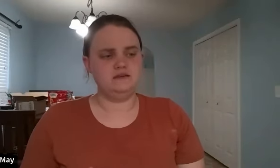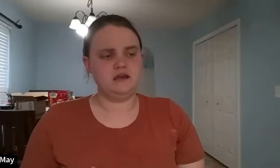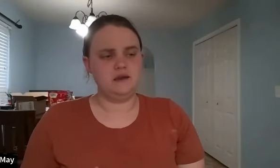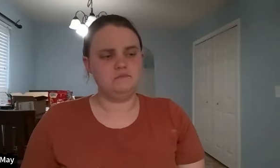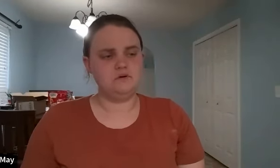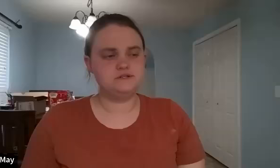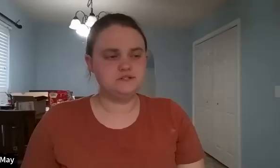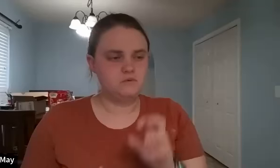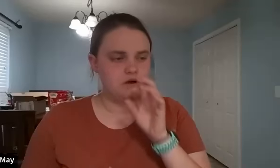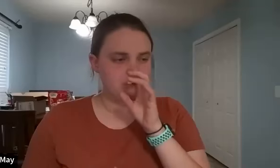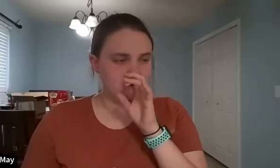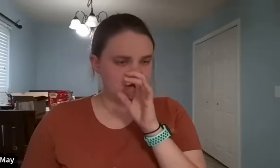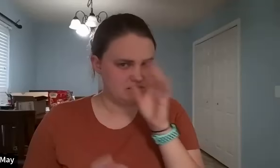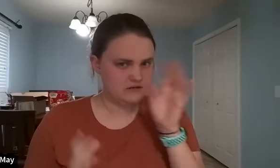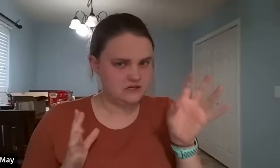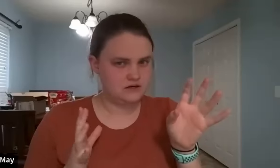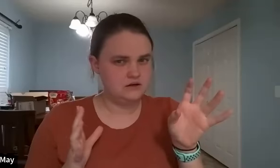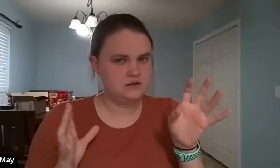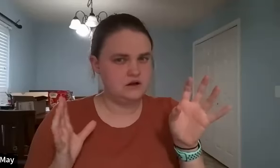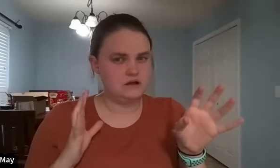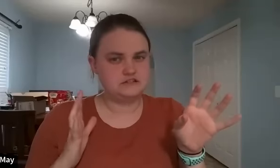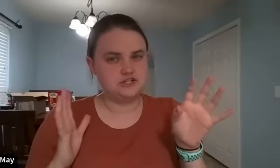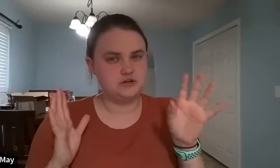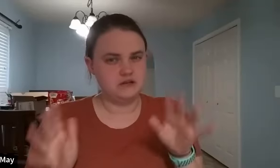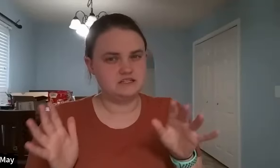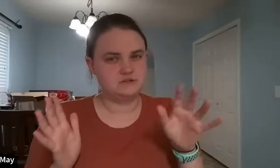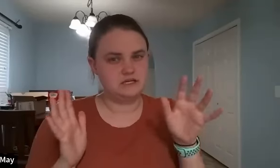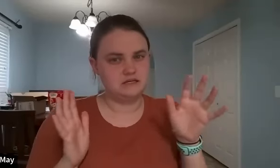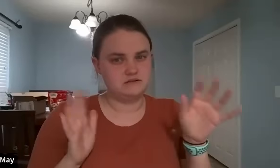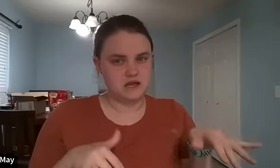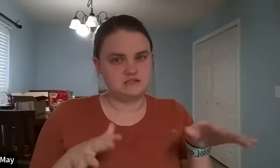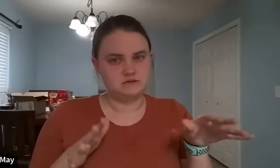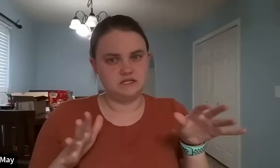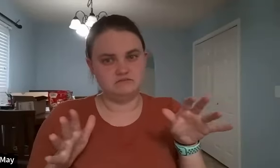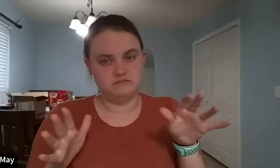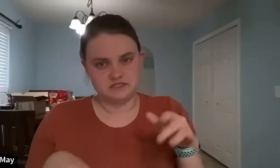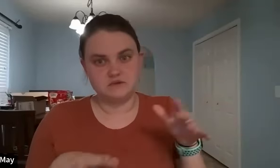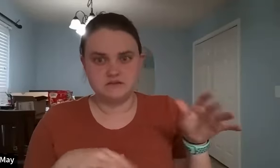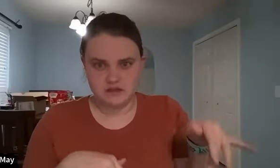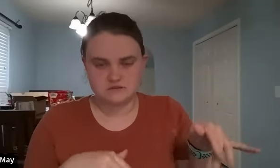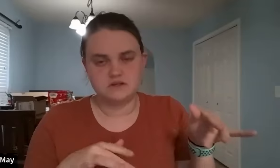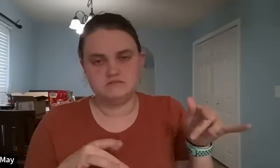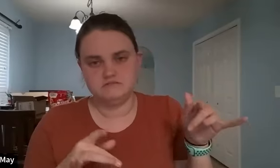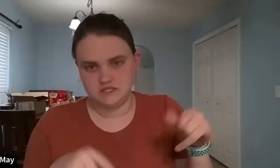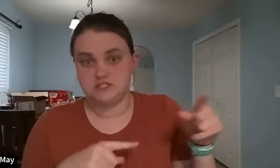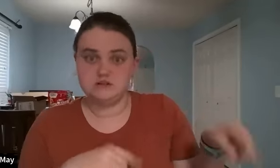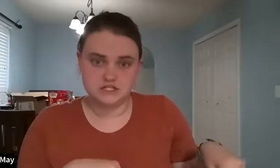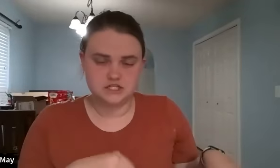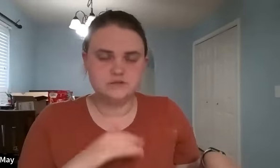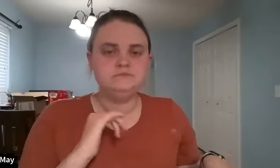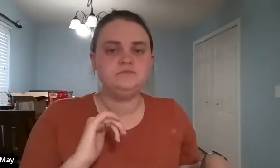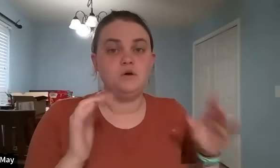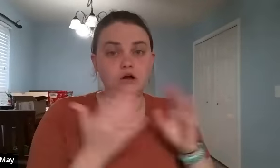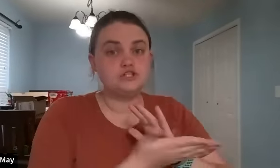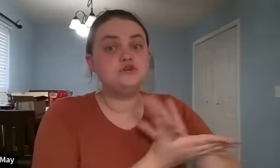And I'm going to, while we're also here, also show next week, last week, next month, last month, next year, last year. I'll show you